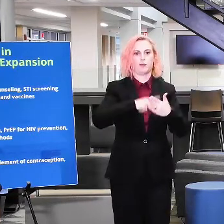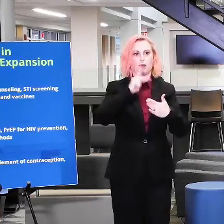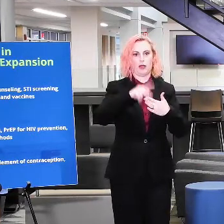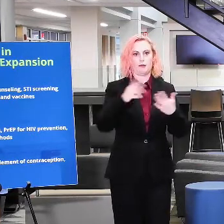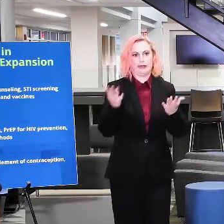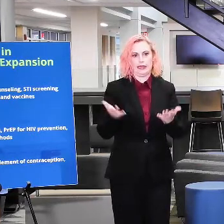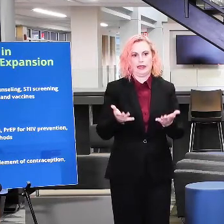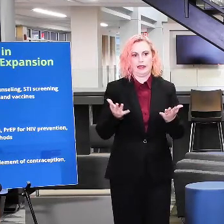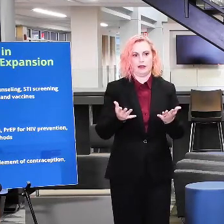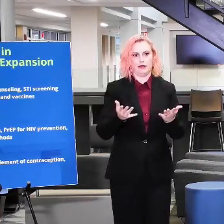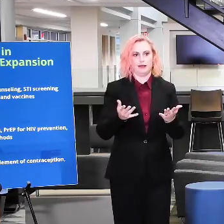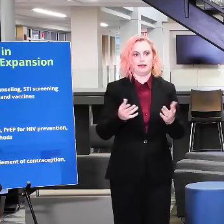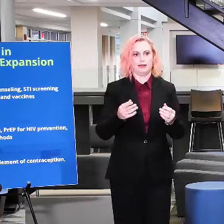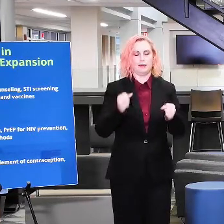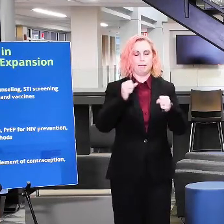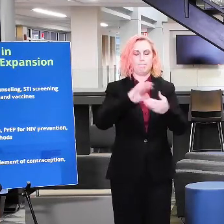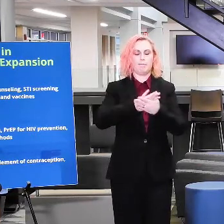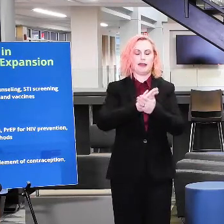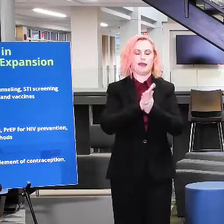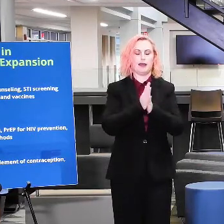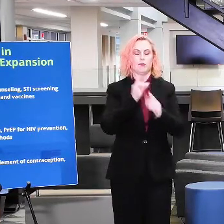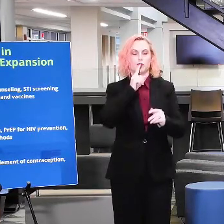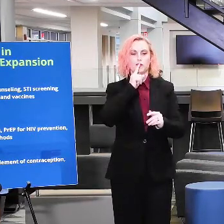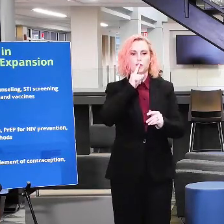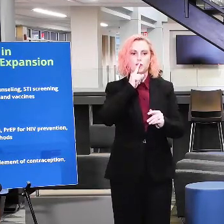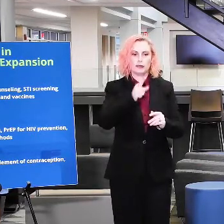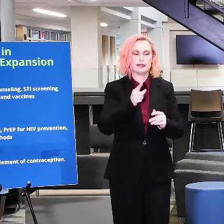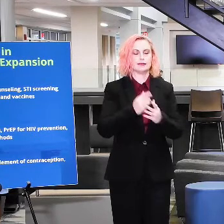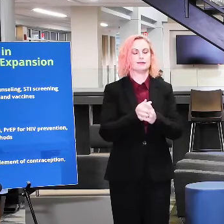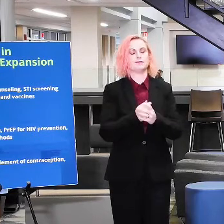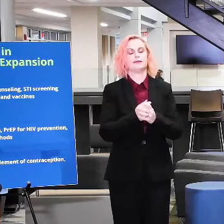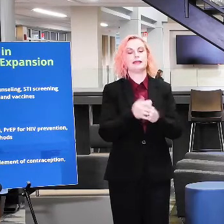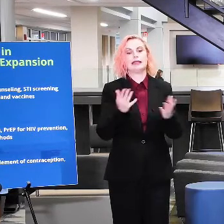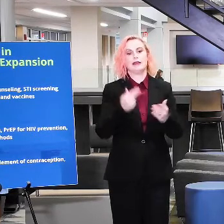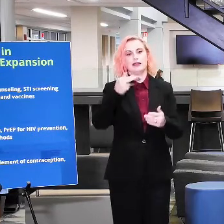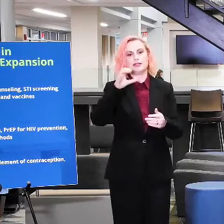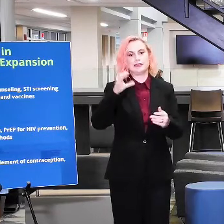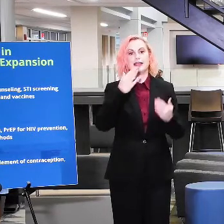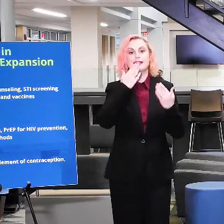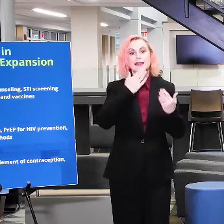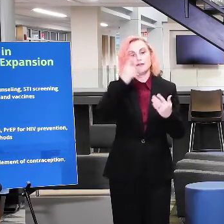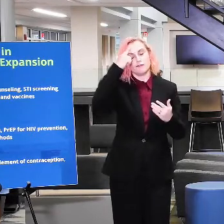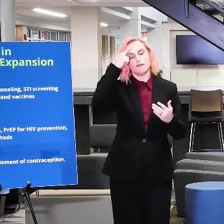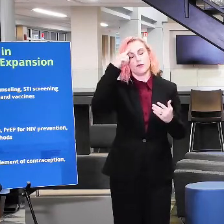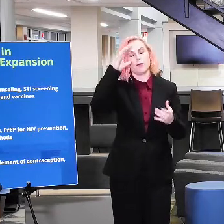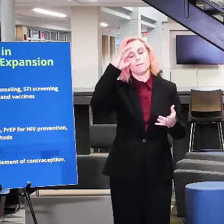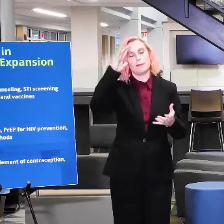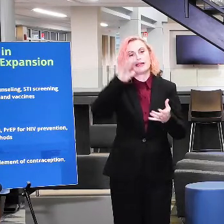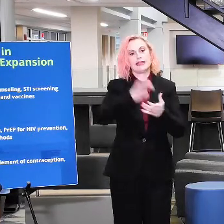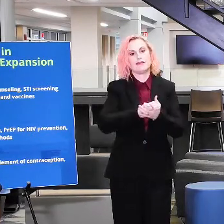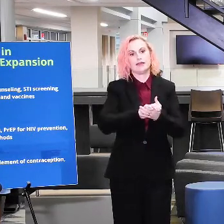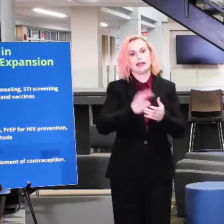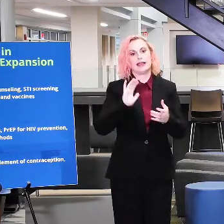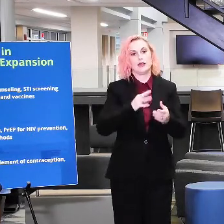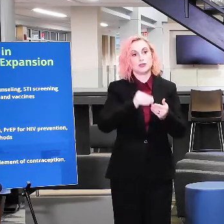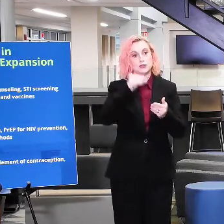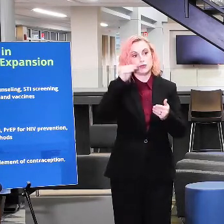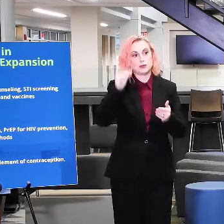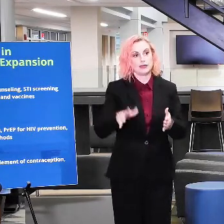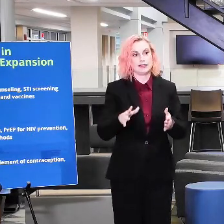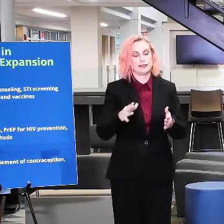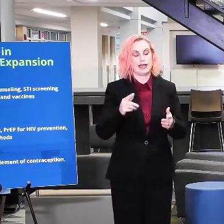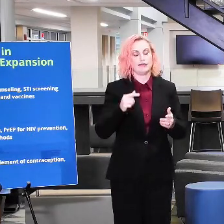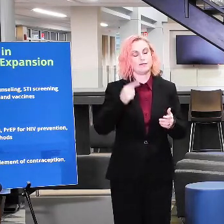to reality into Howard Community College. Thank you for believing in our students and